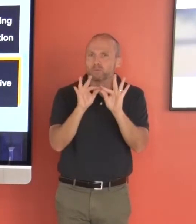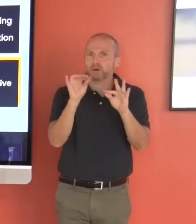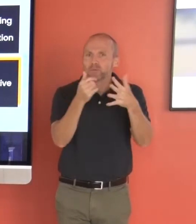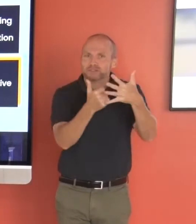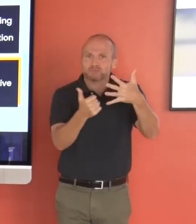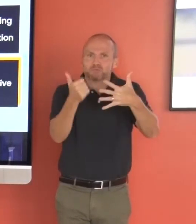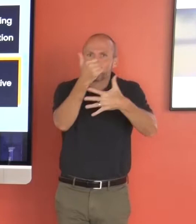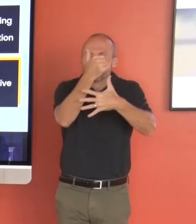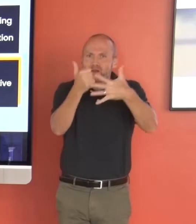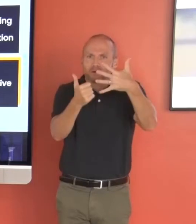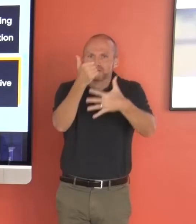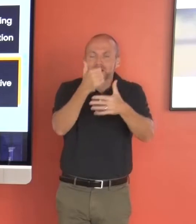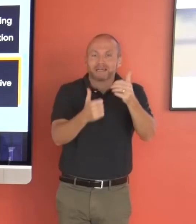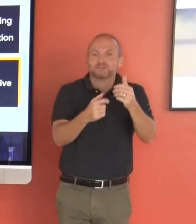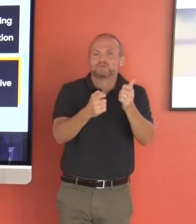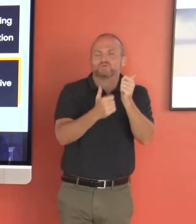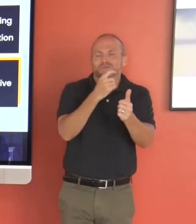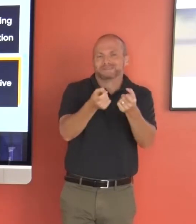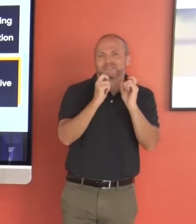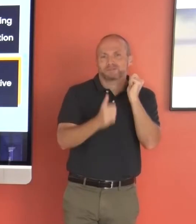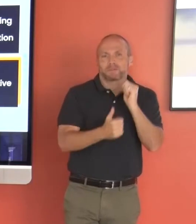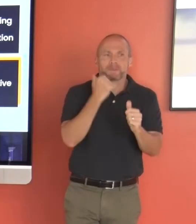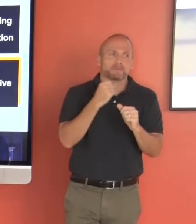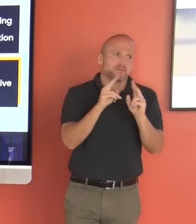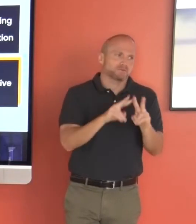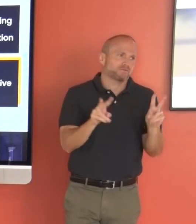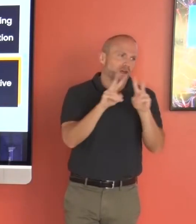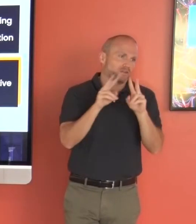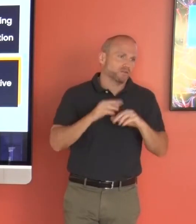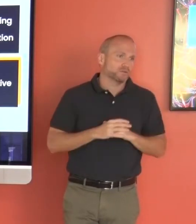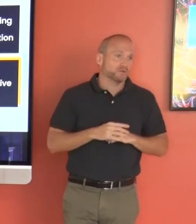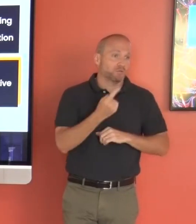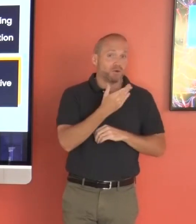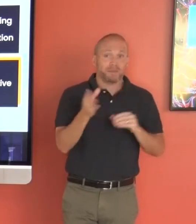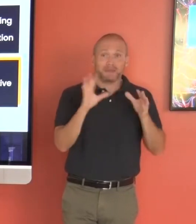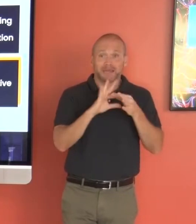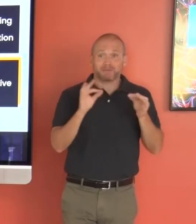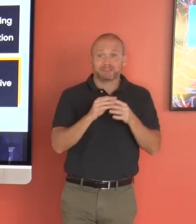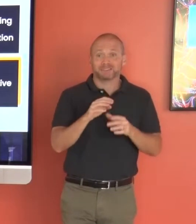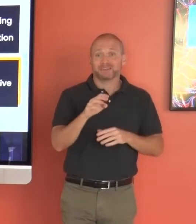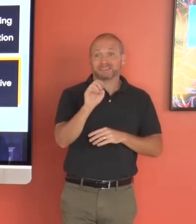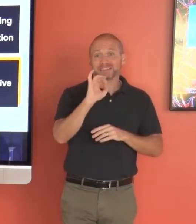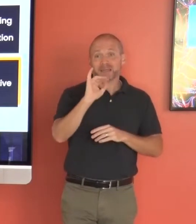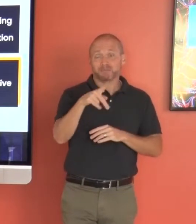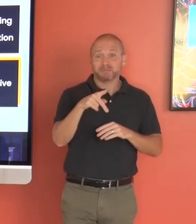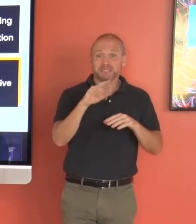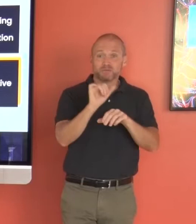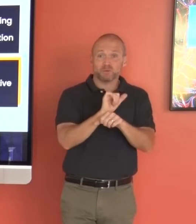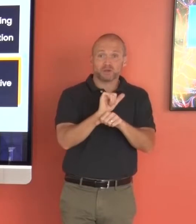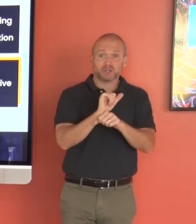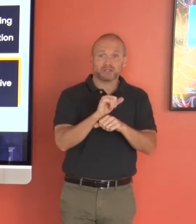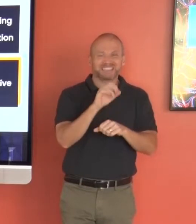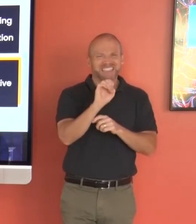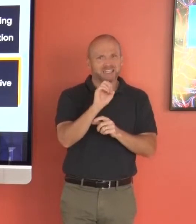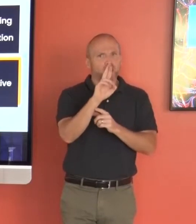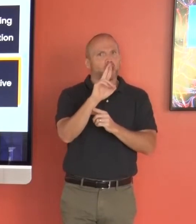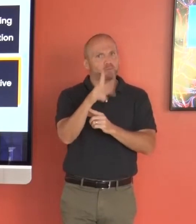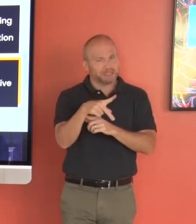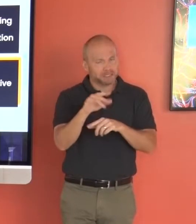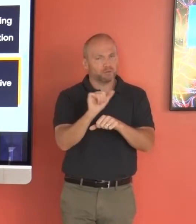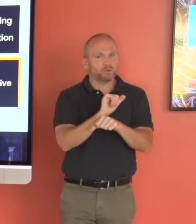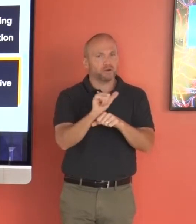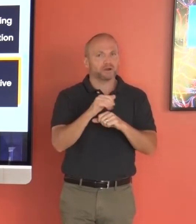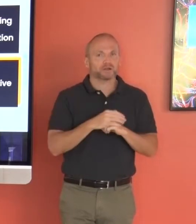most value to us. One of the big things under that I mentioned previously, our ERP work. So we're launching